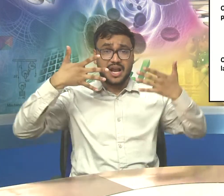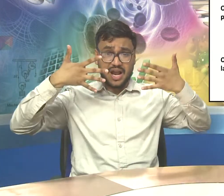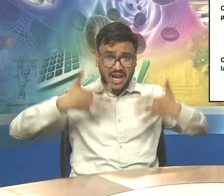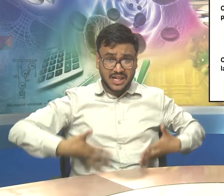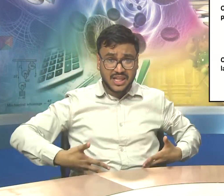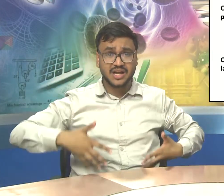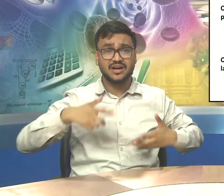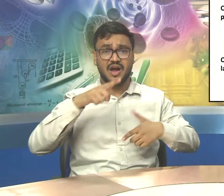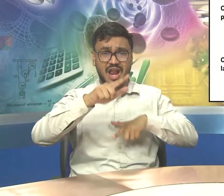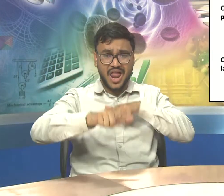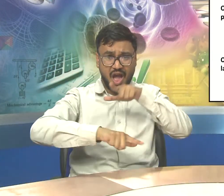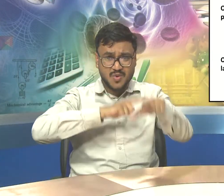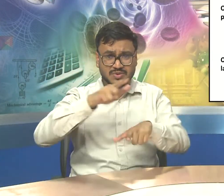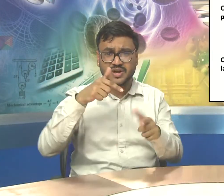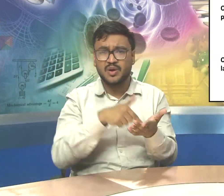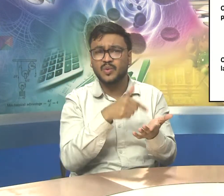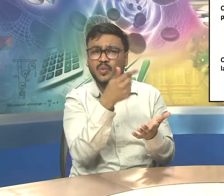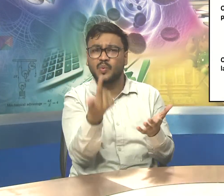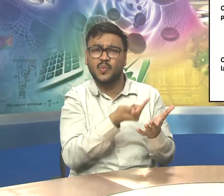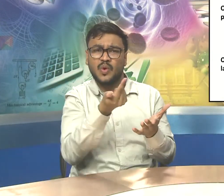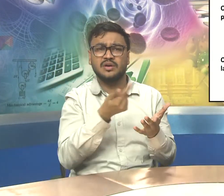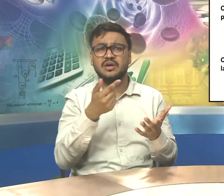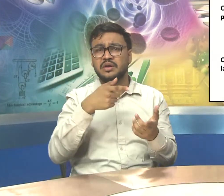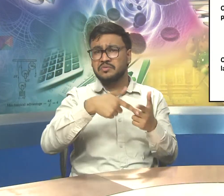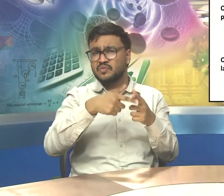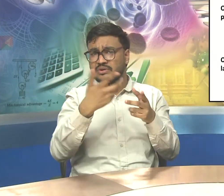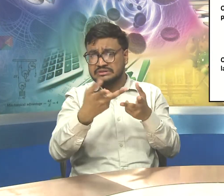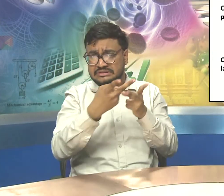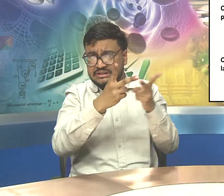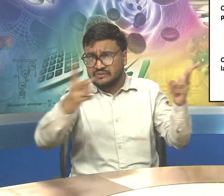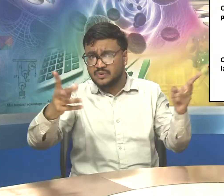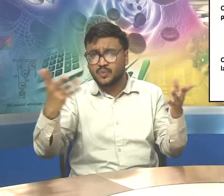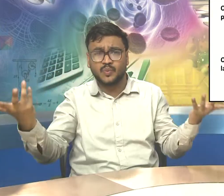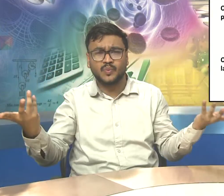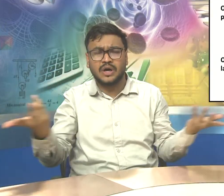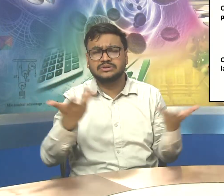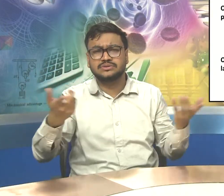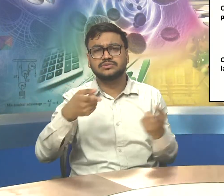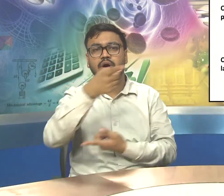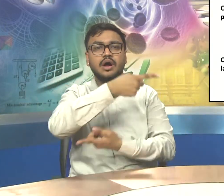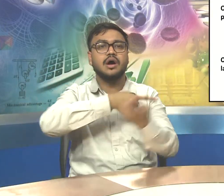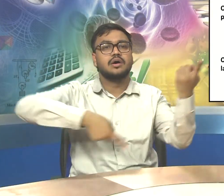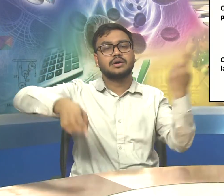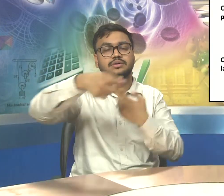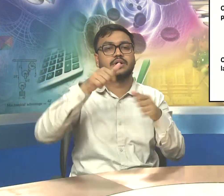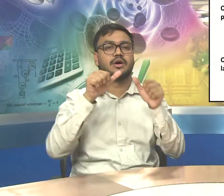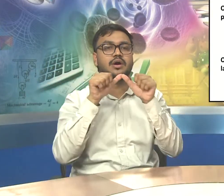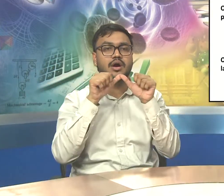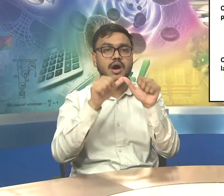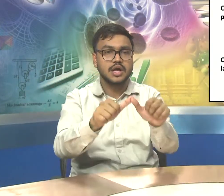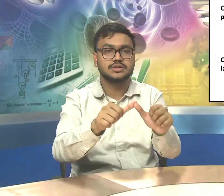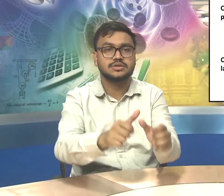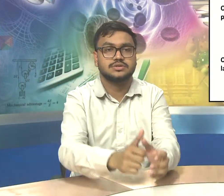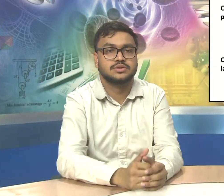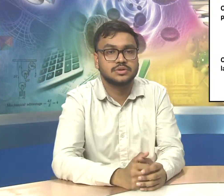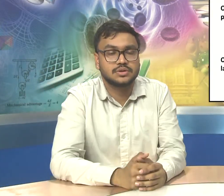Question 1. How can human language be used for different purposes?